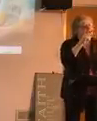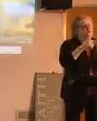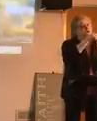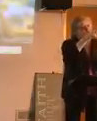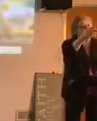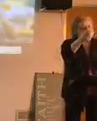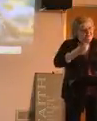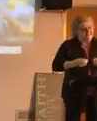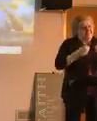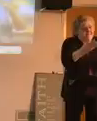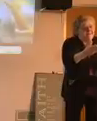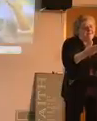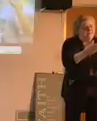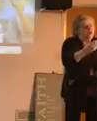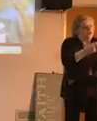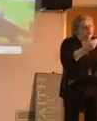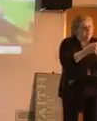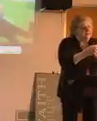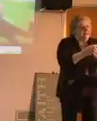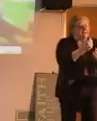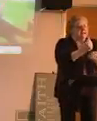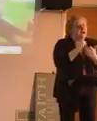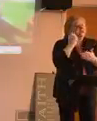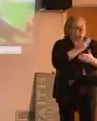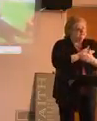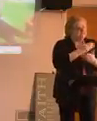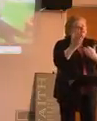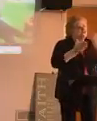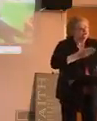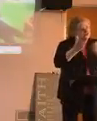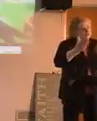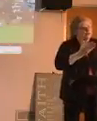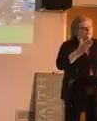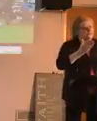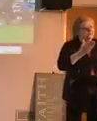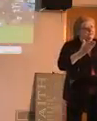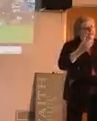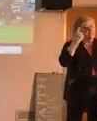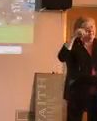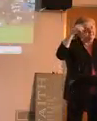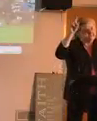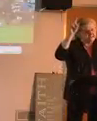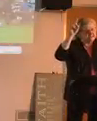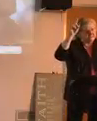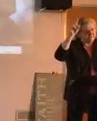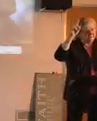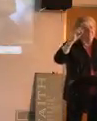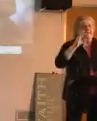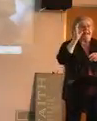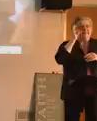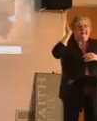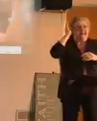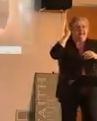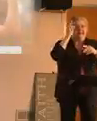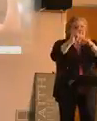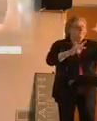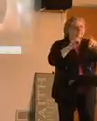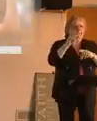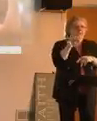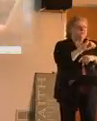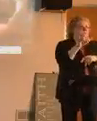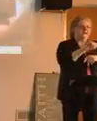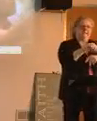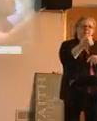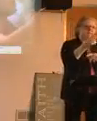to do ministry effectively. The Navajo people are just like any other people.